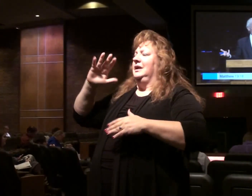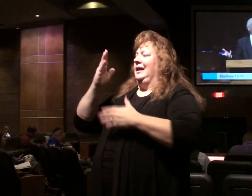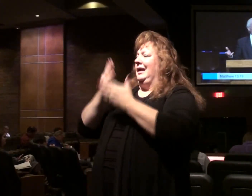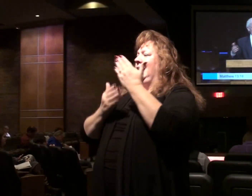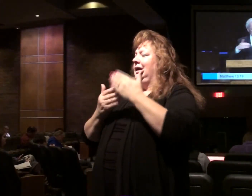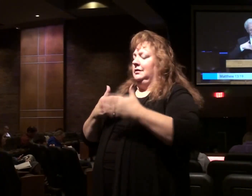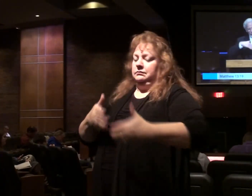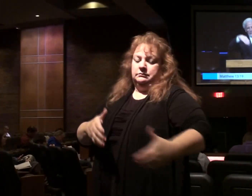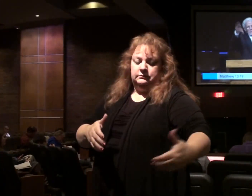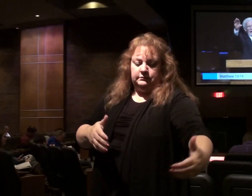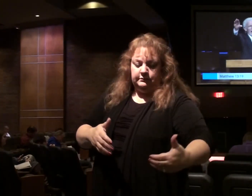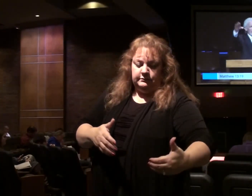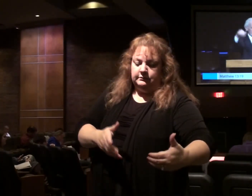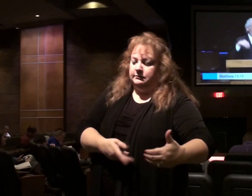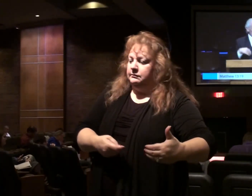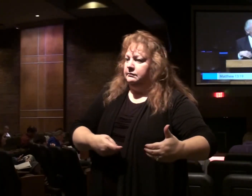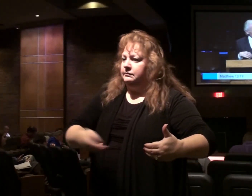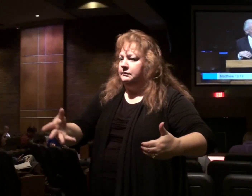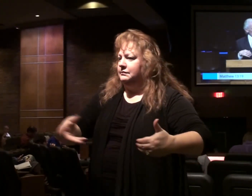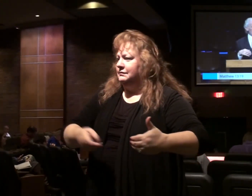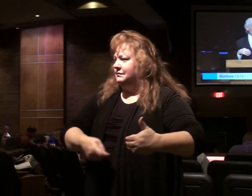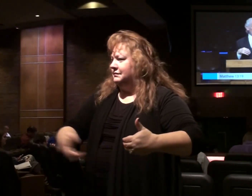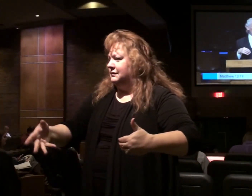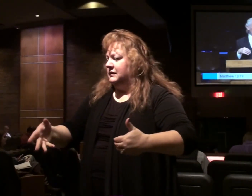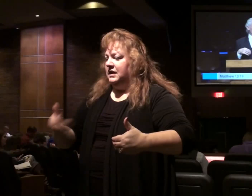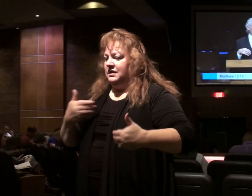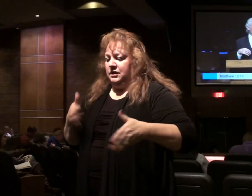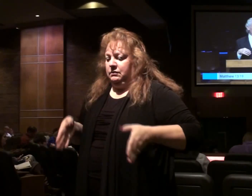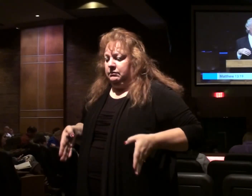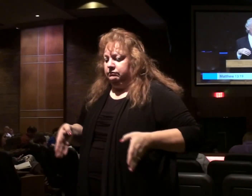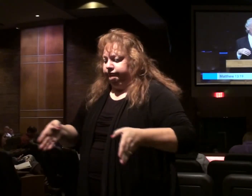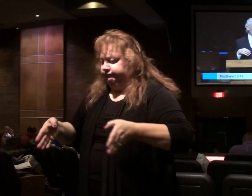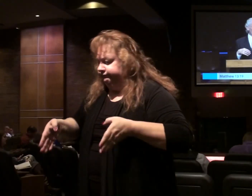hand. So you had paths through the field,